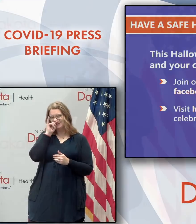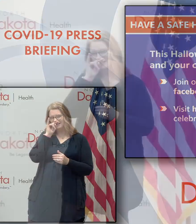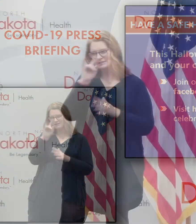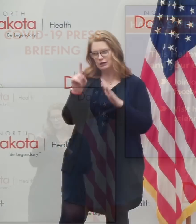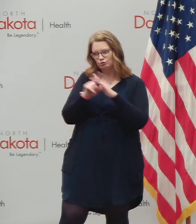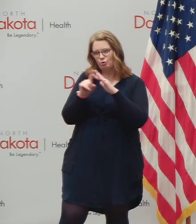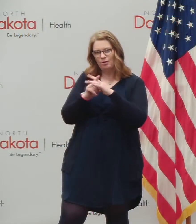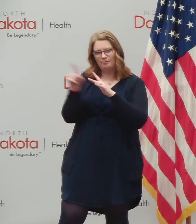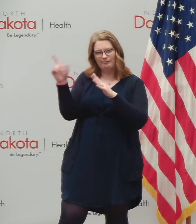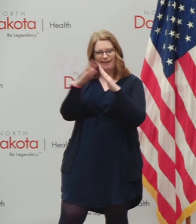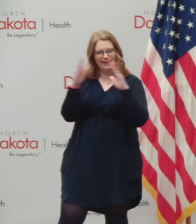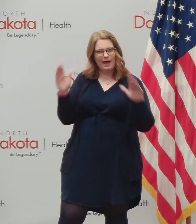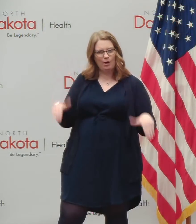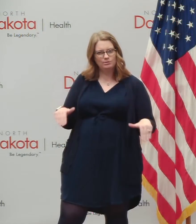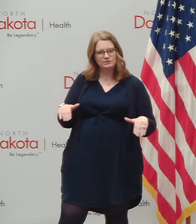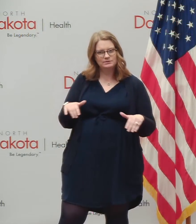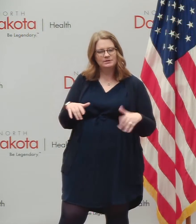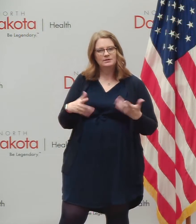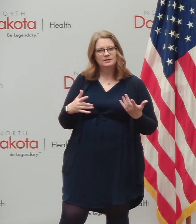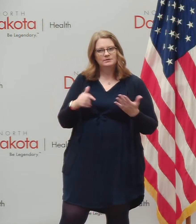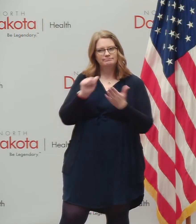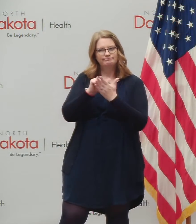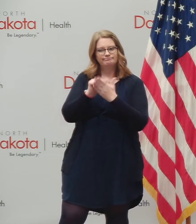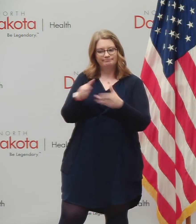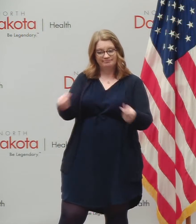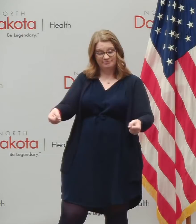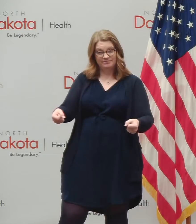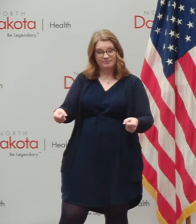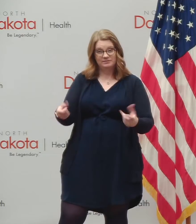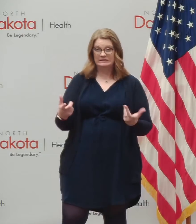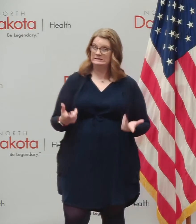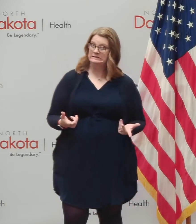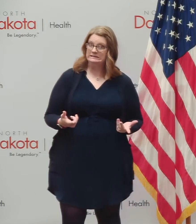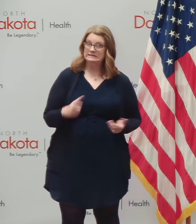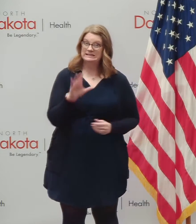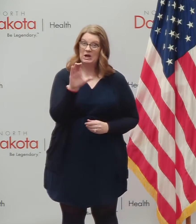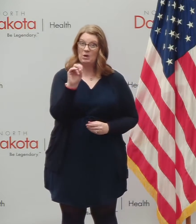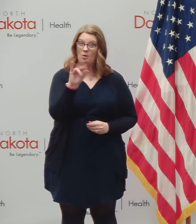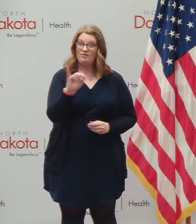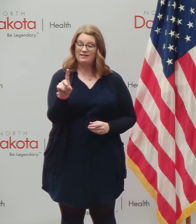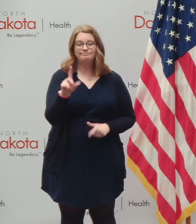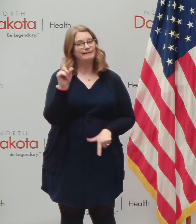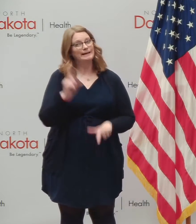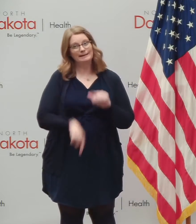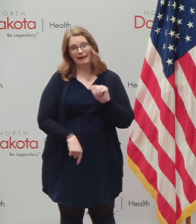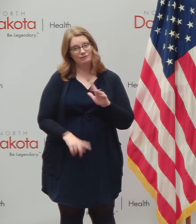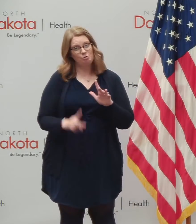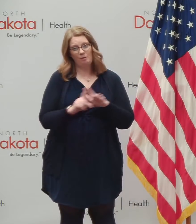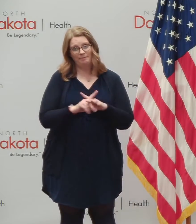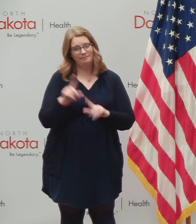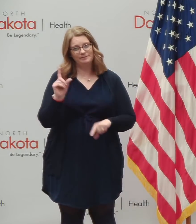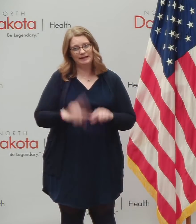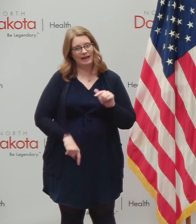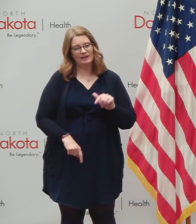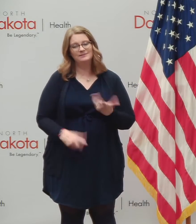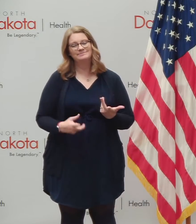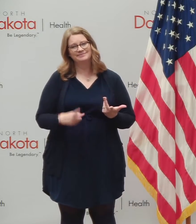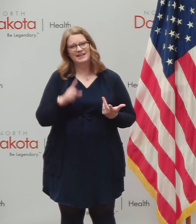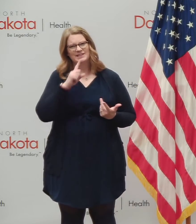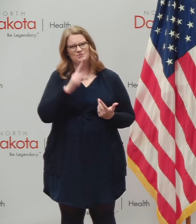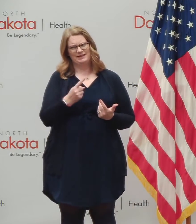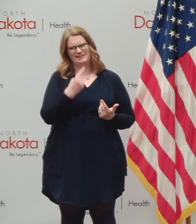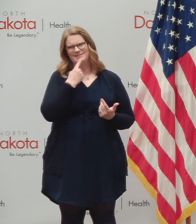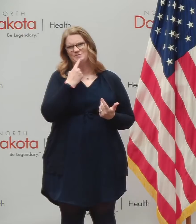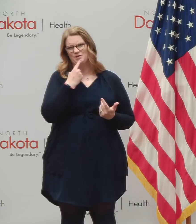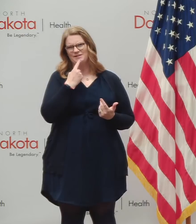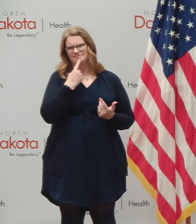year. Because of COVID, we will not be doing in-person trick-or-treating this year. Certainly a disappointment for us, and I'm